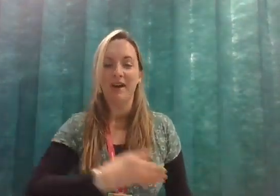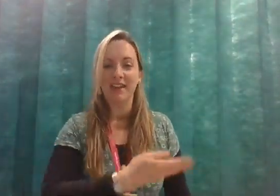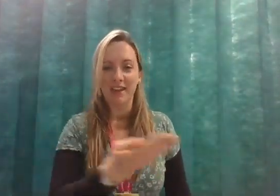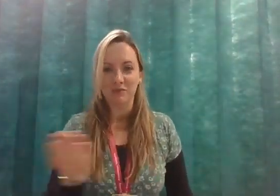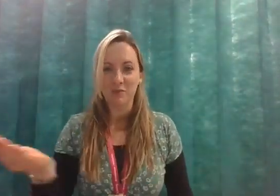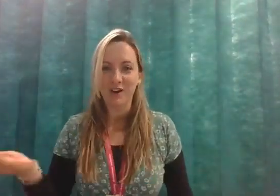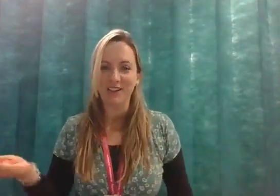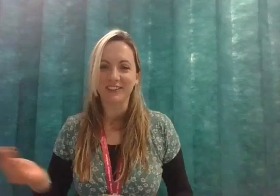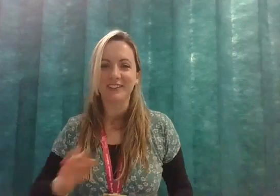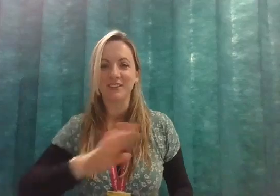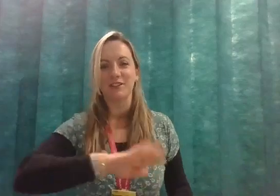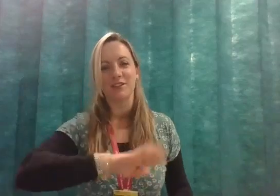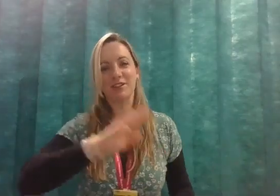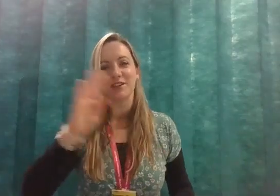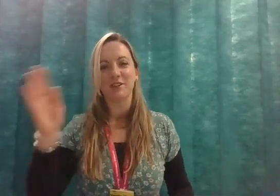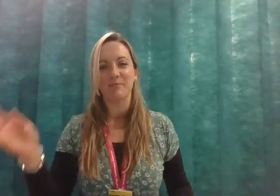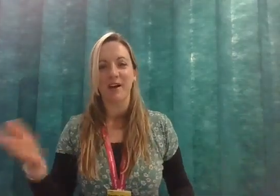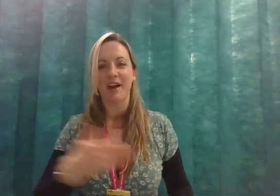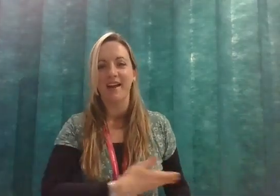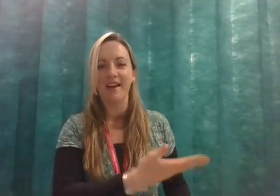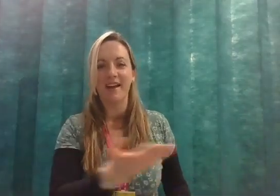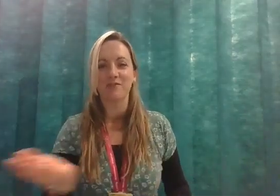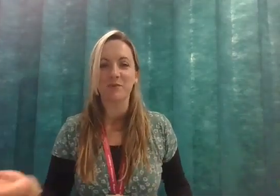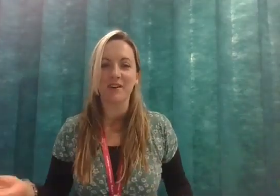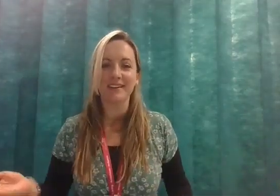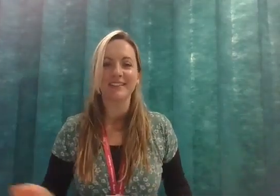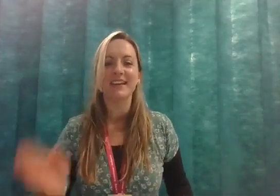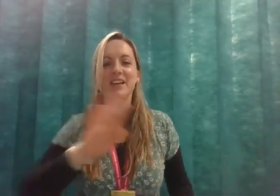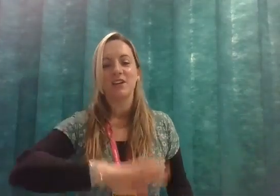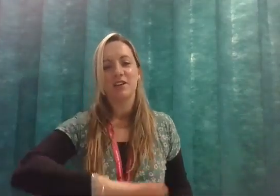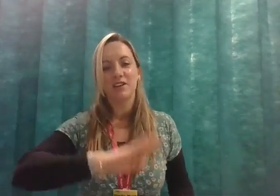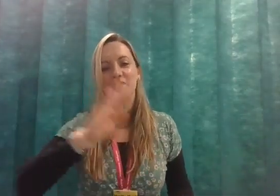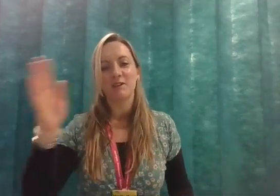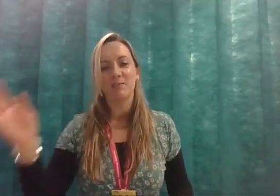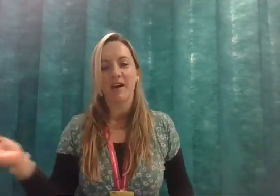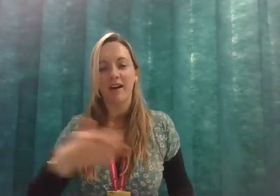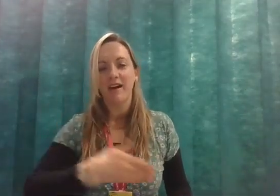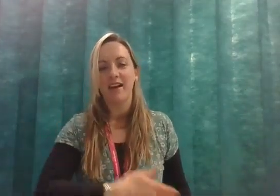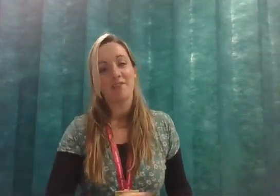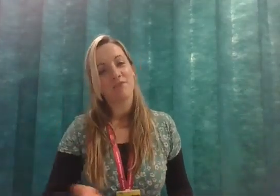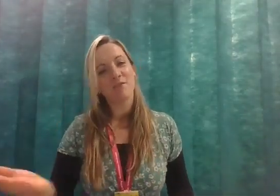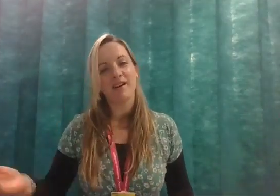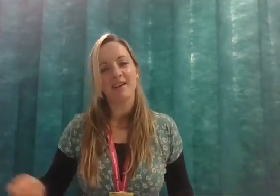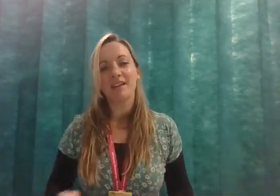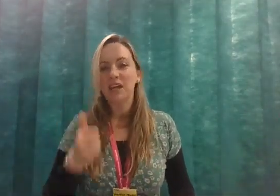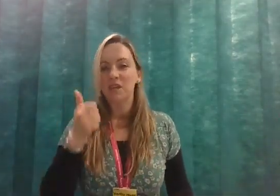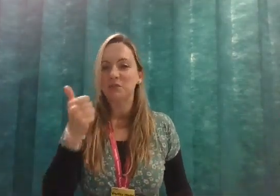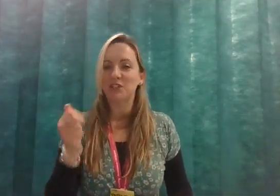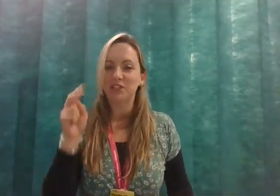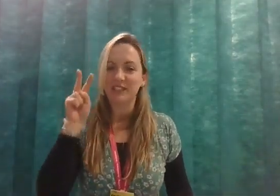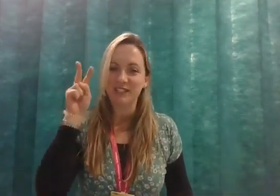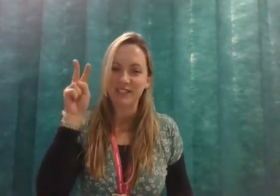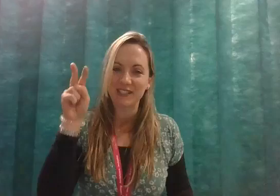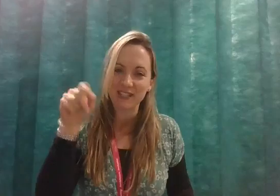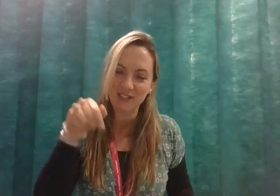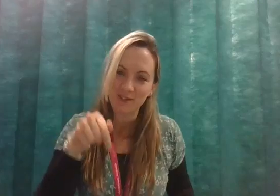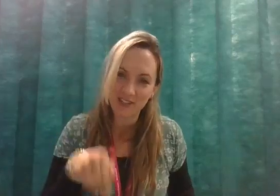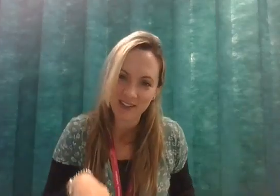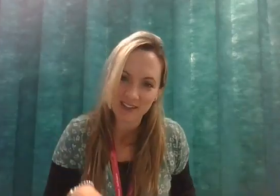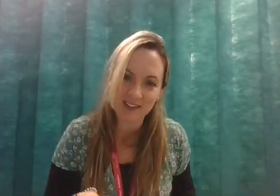Goodbye, everyone. Goodbye, everyone. Goodbye, everyone. It was good to see you